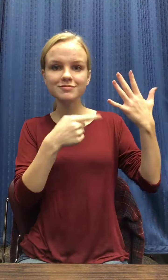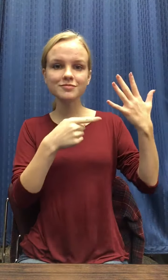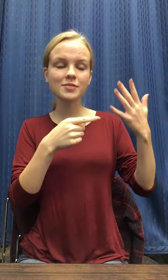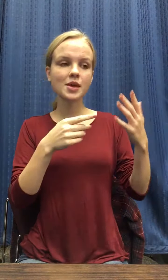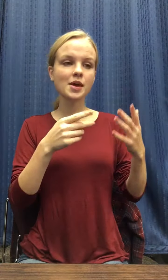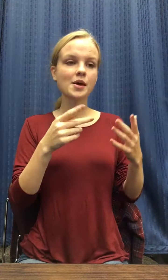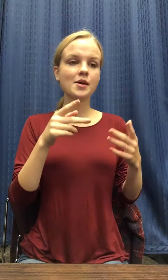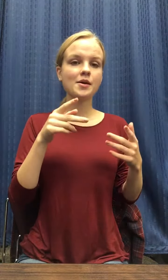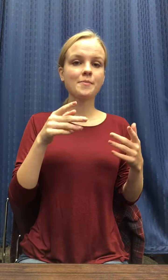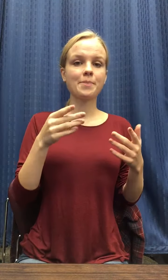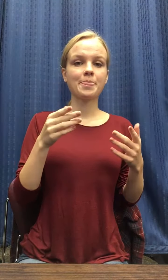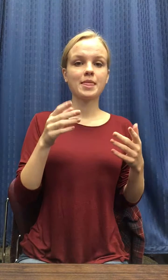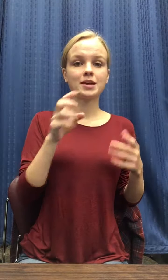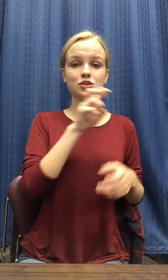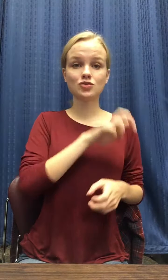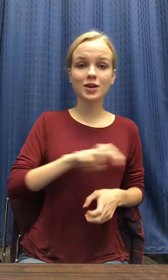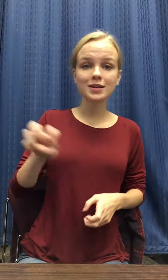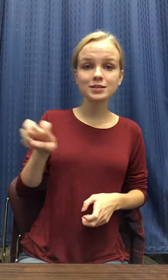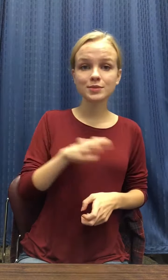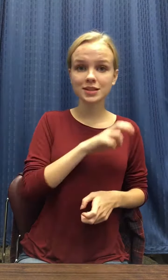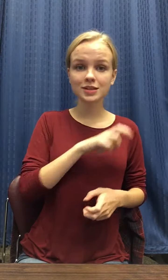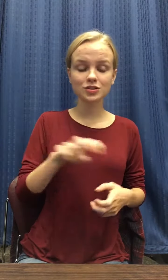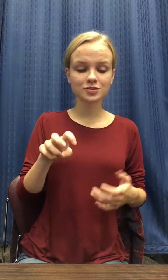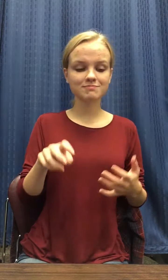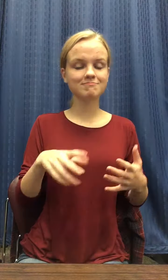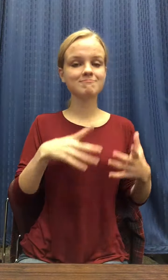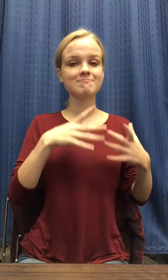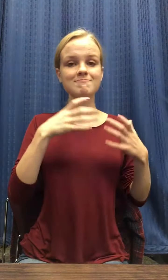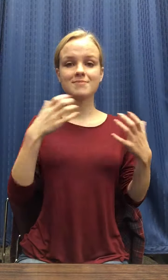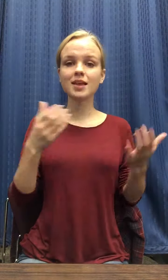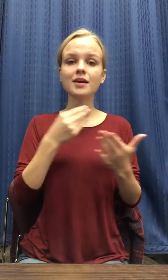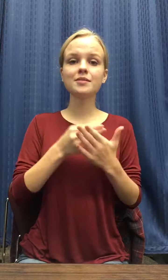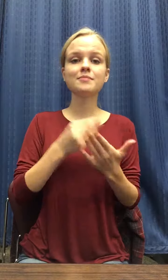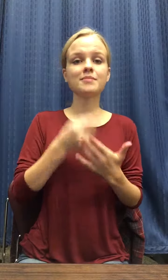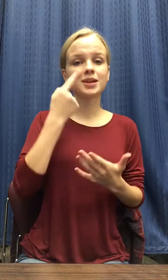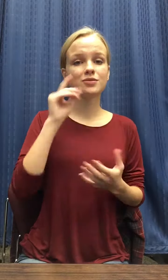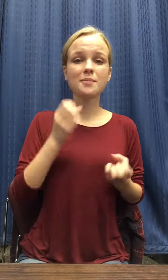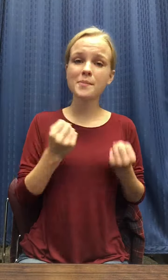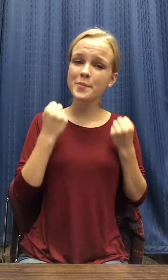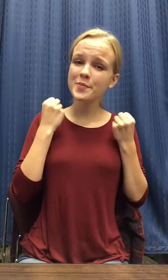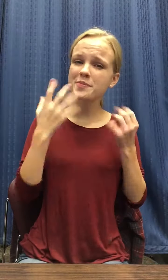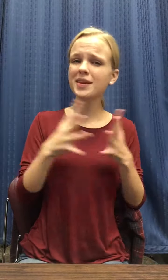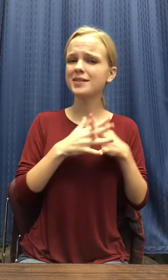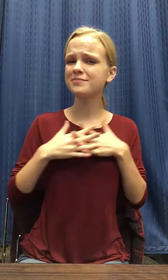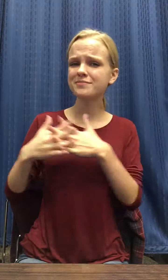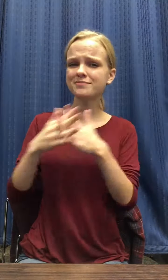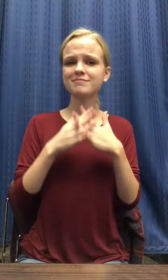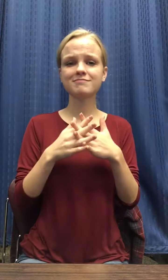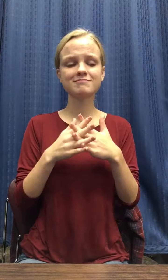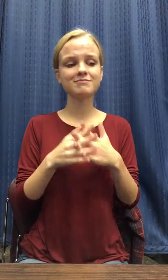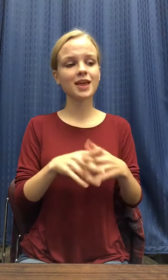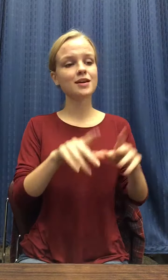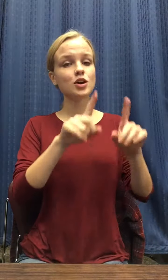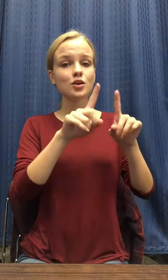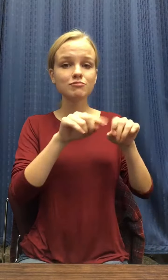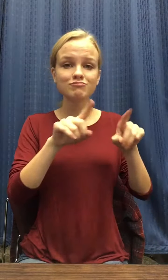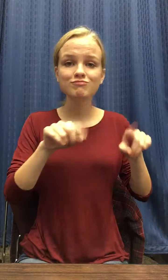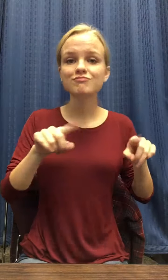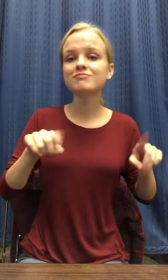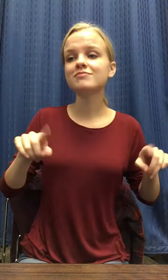great wealth for many Americans, and a wide variety of consumer goods. For